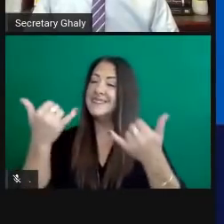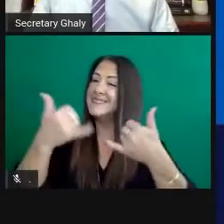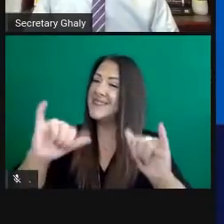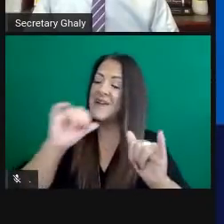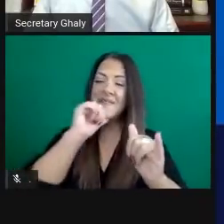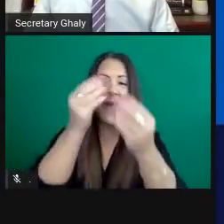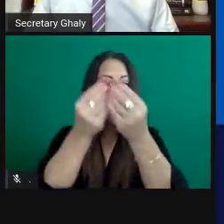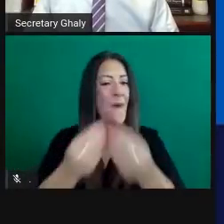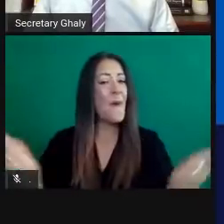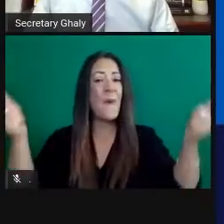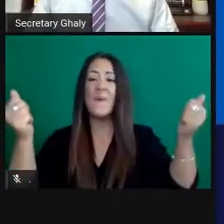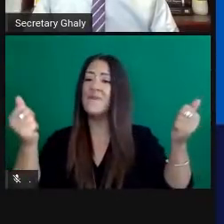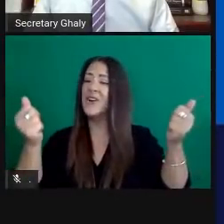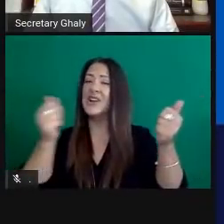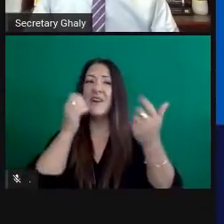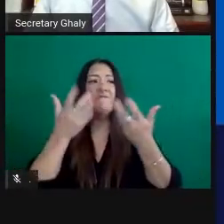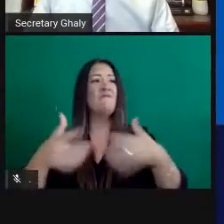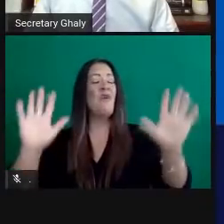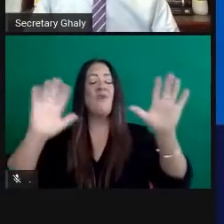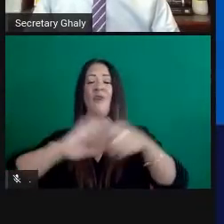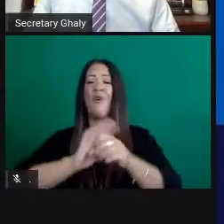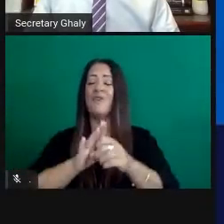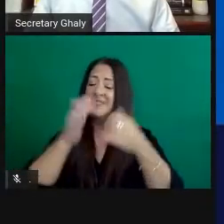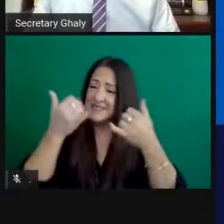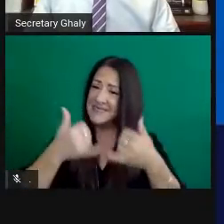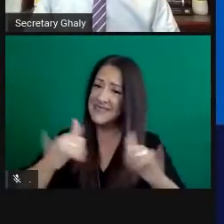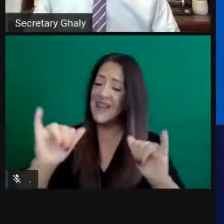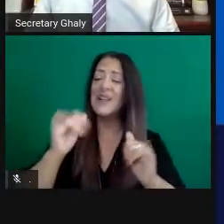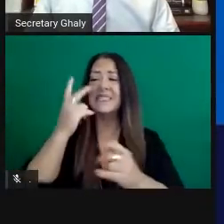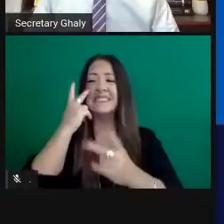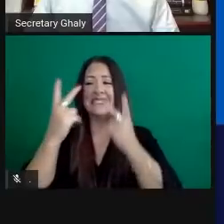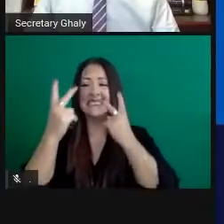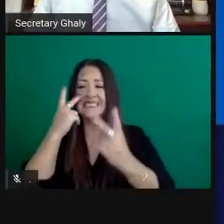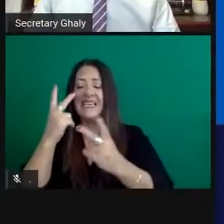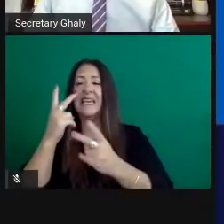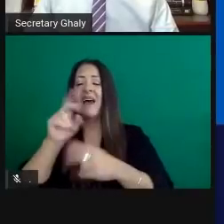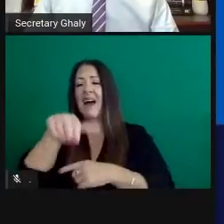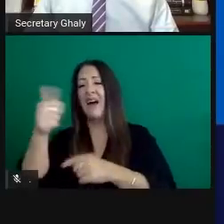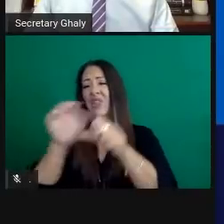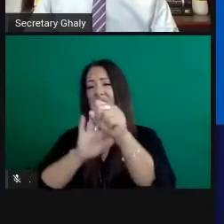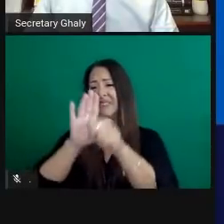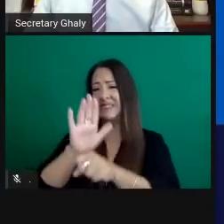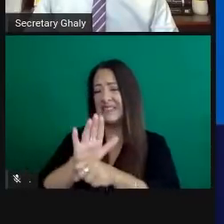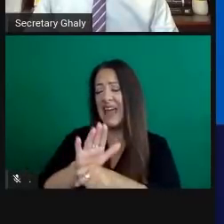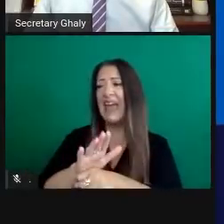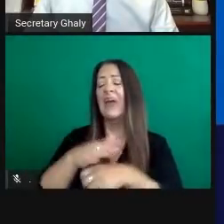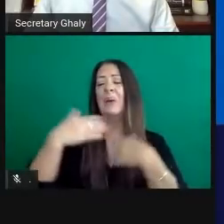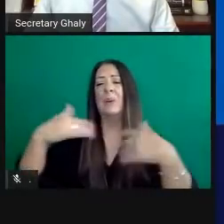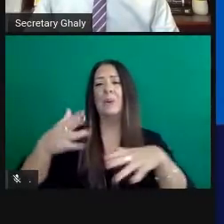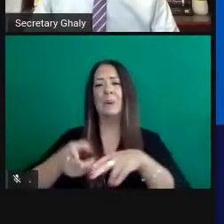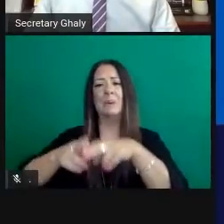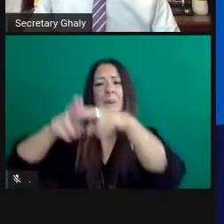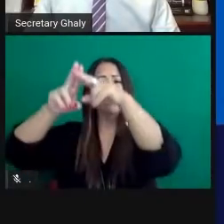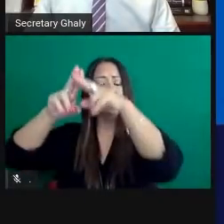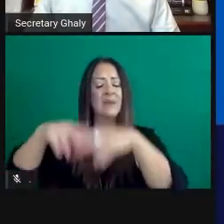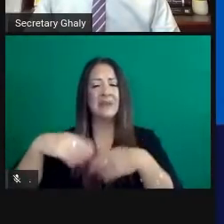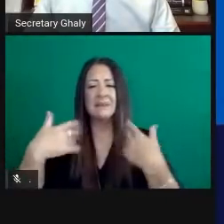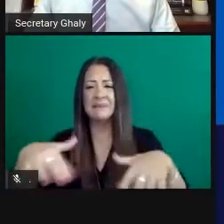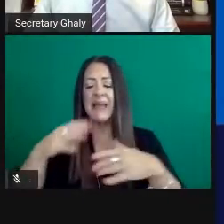we're not out of the woods, and we're seeing a number of increases across the country and across the world in terms of